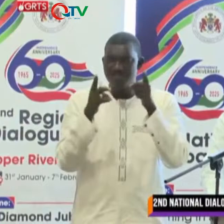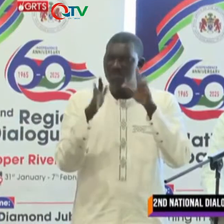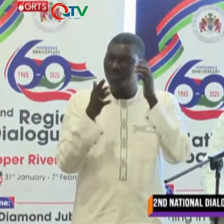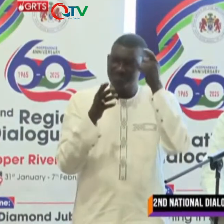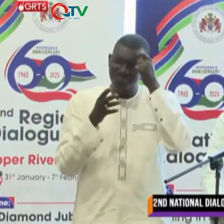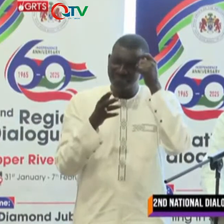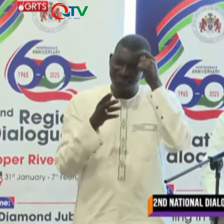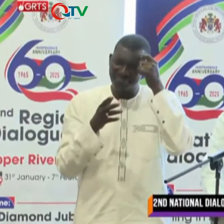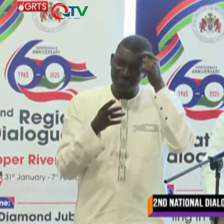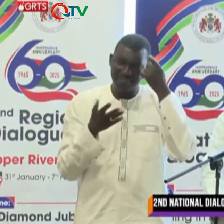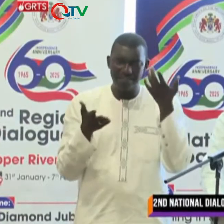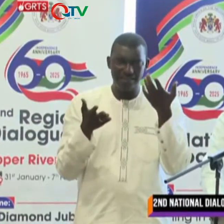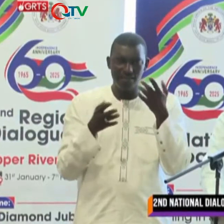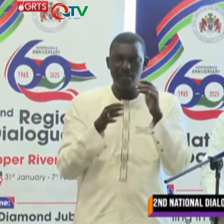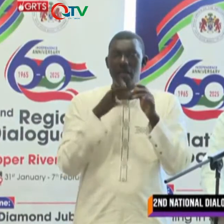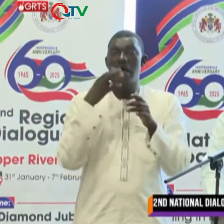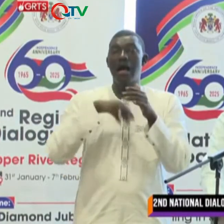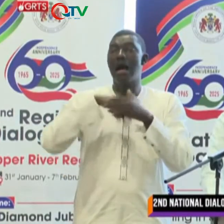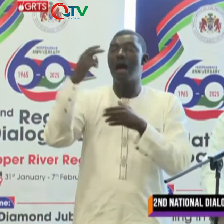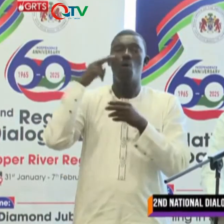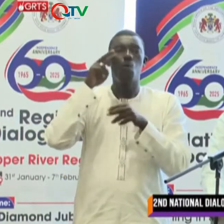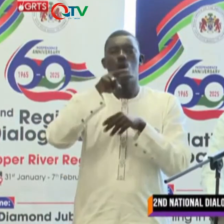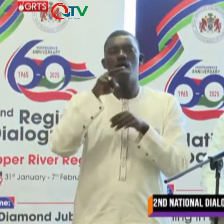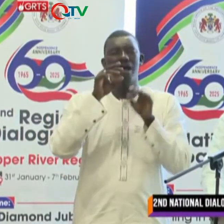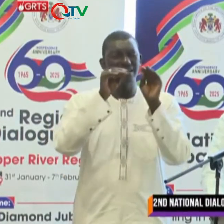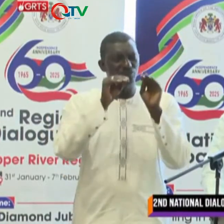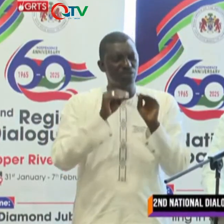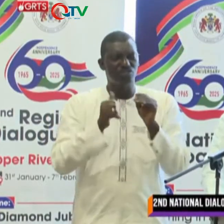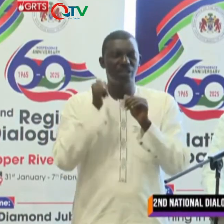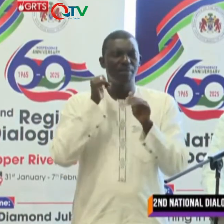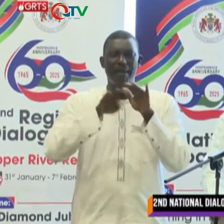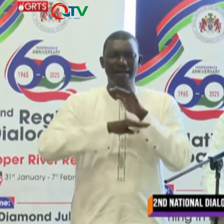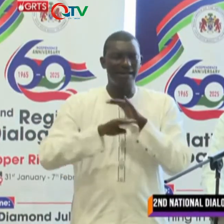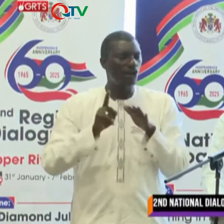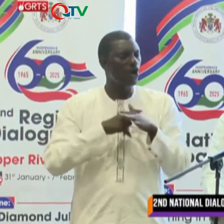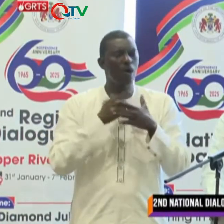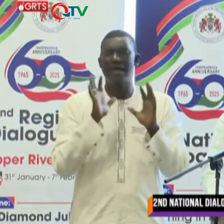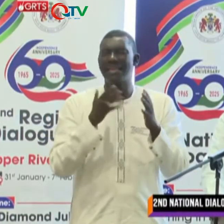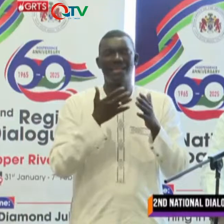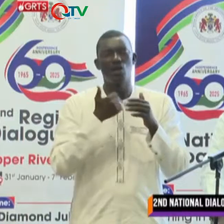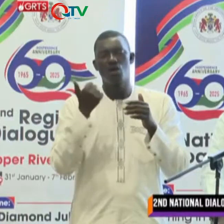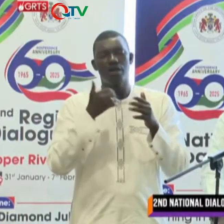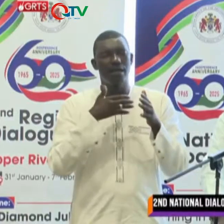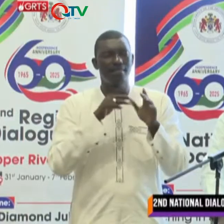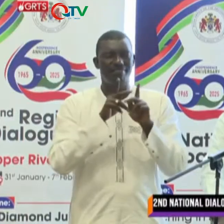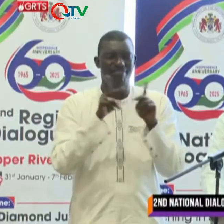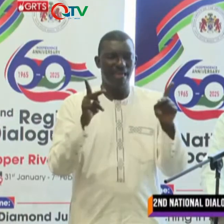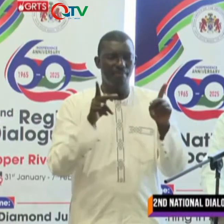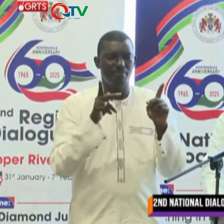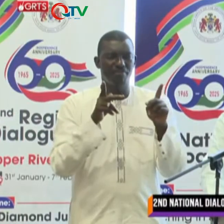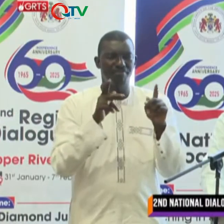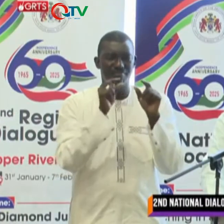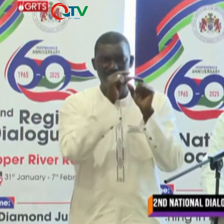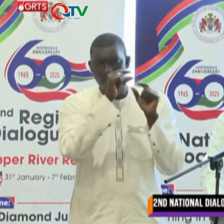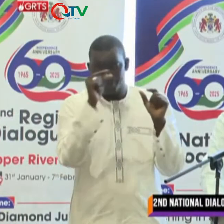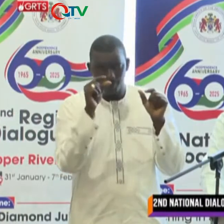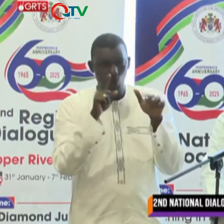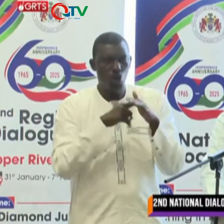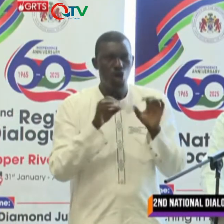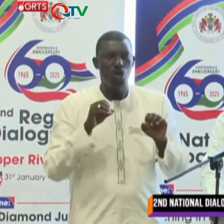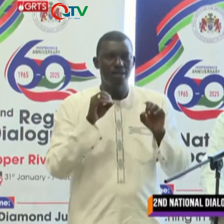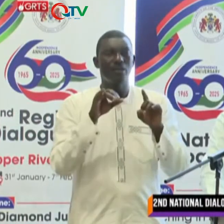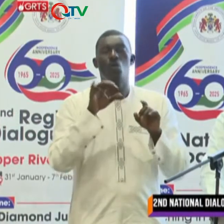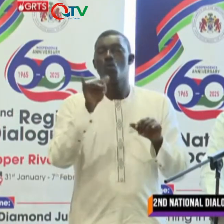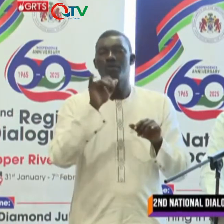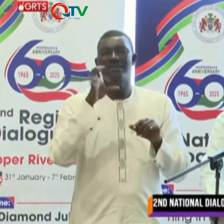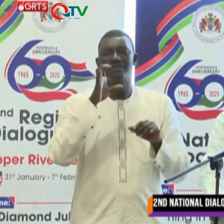world outlook, ethnicity, educational background, or any other type of characteristic or orientation that can